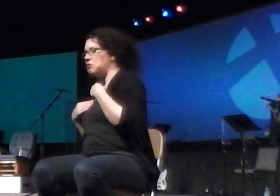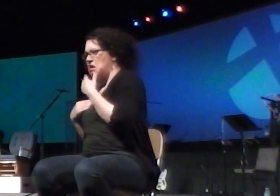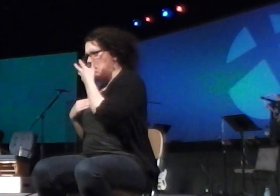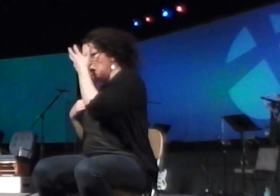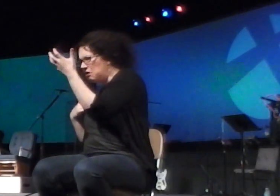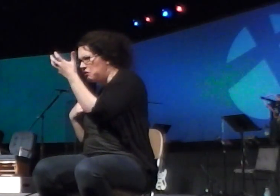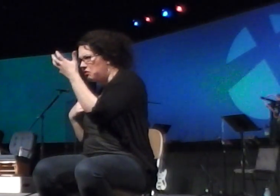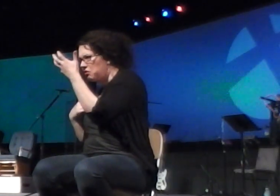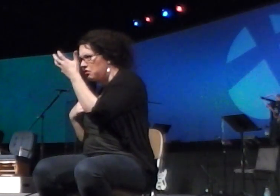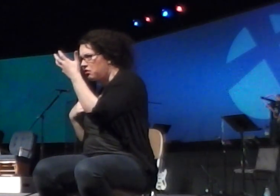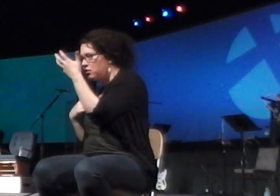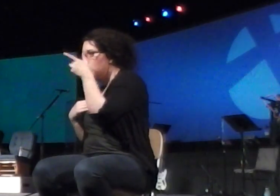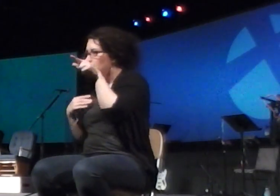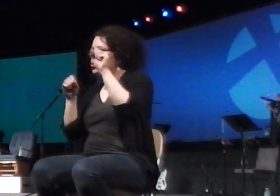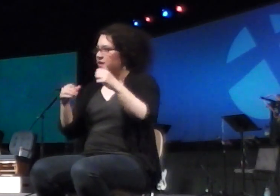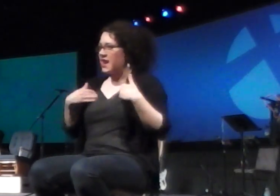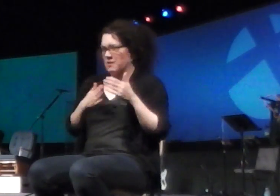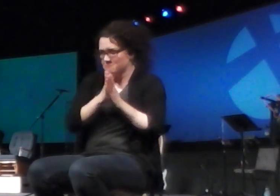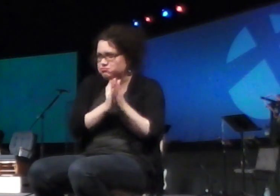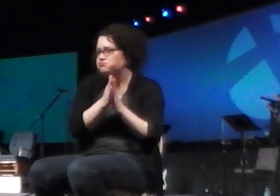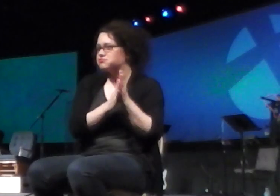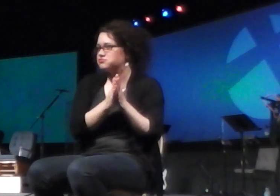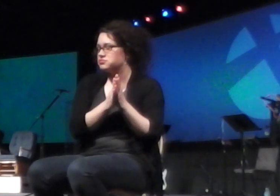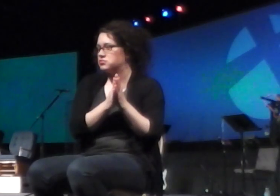have love, real romantic love.